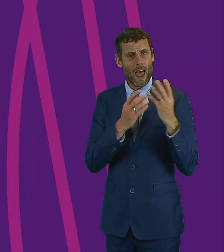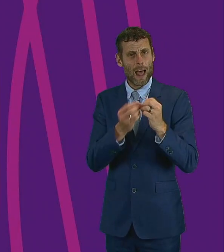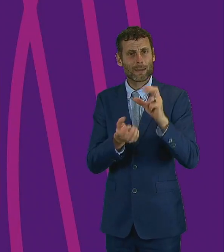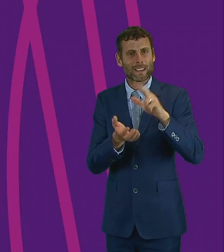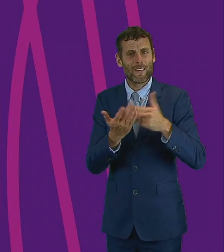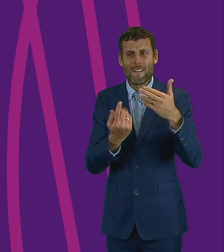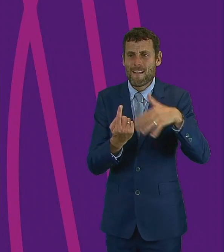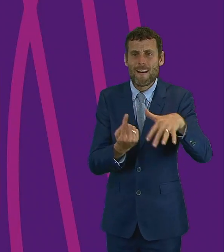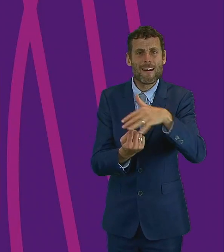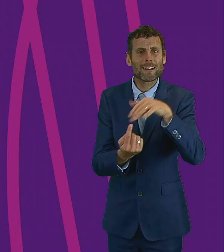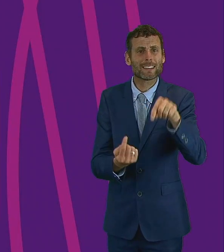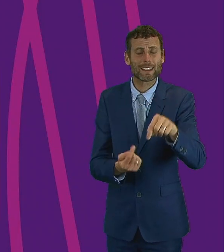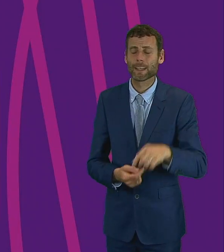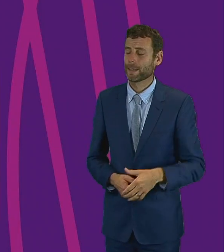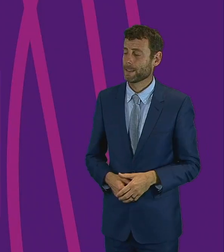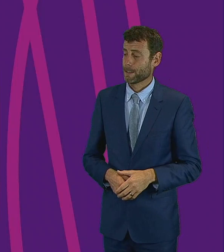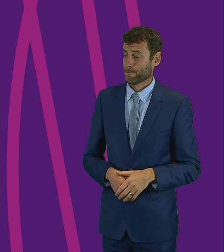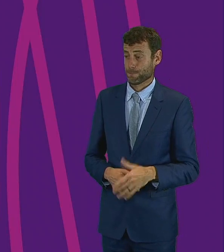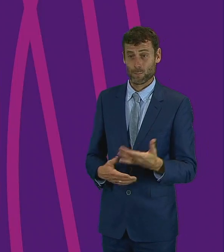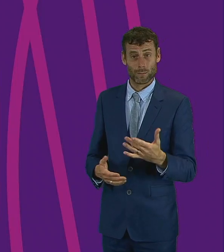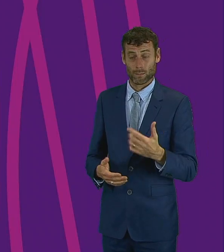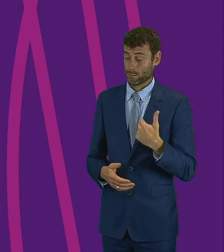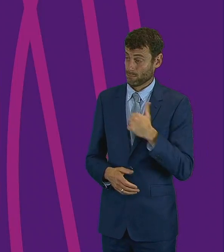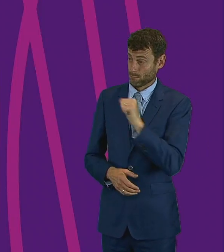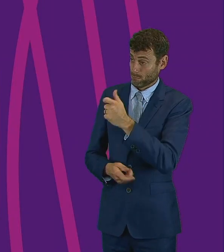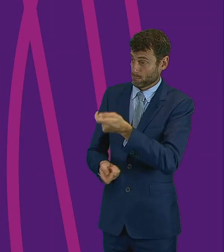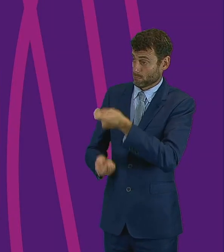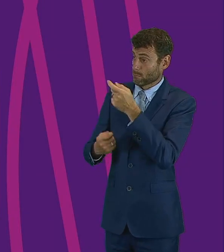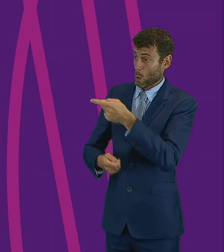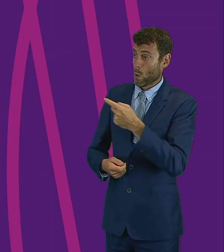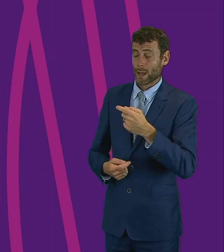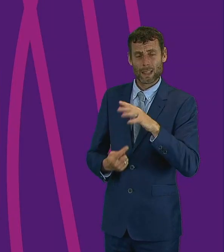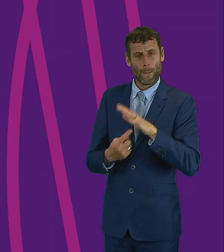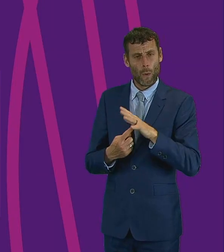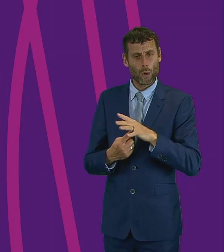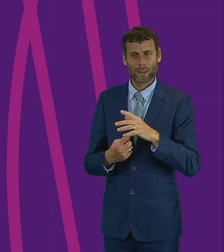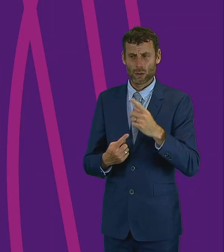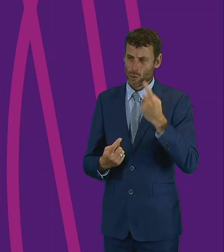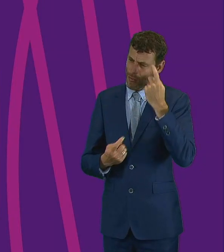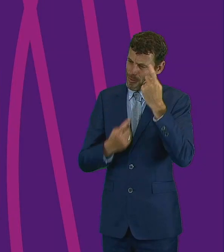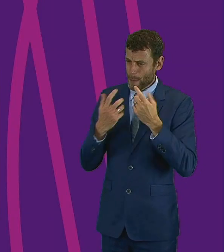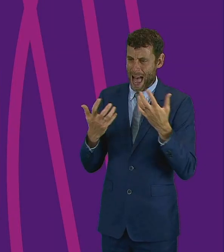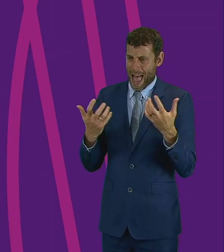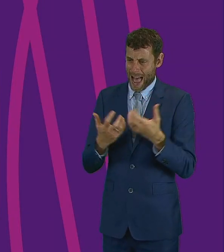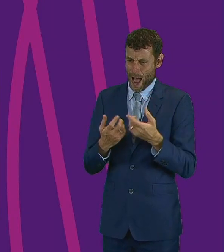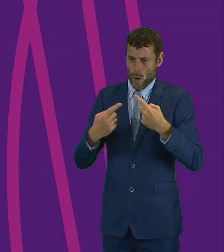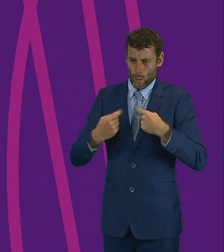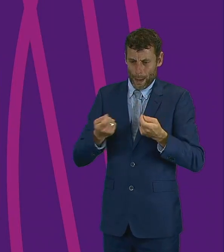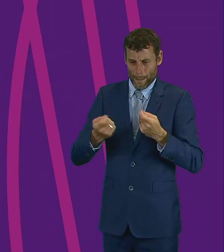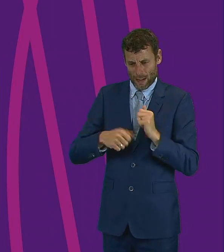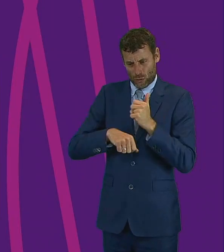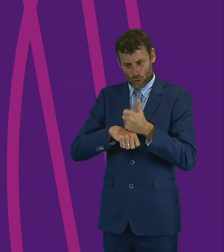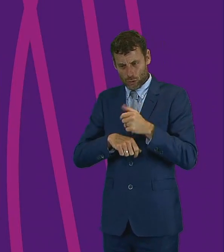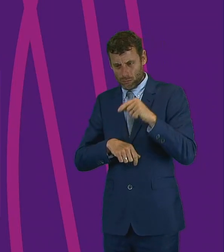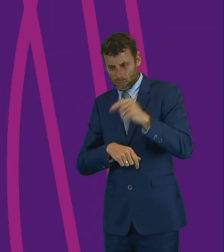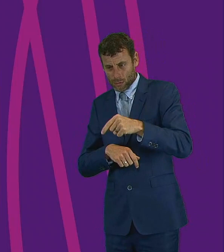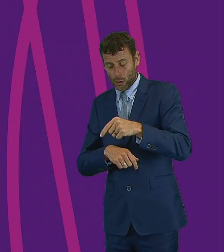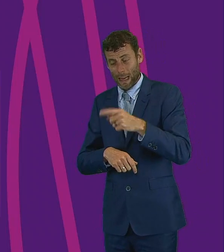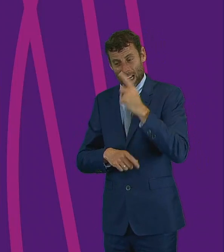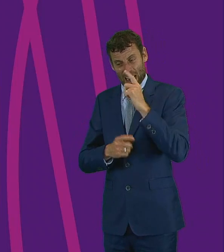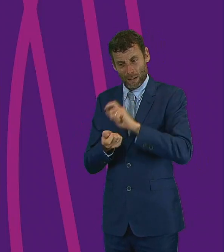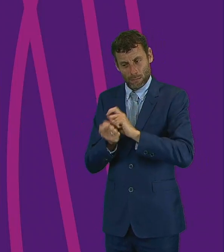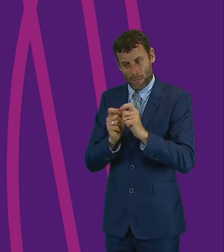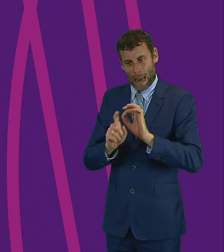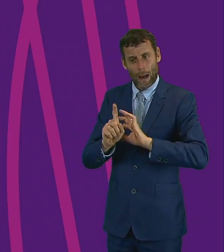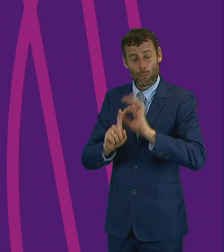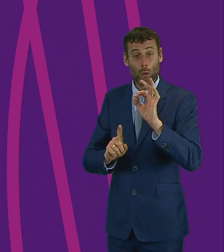as on so many other issues, we have an opportunity to look to see how we do things generally and whether we can make more fundamental improvements